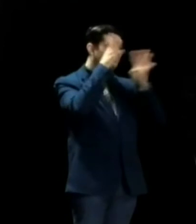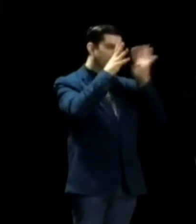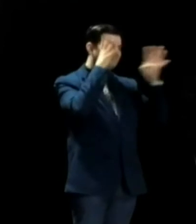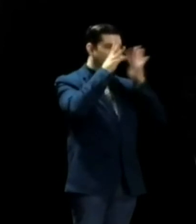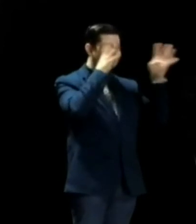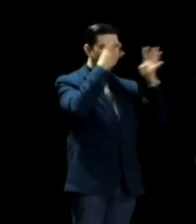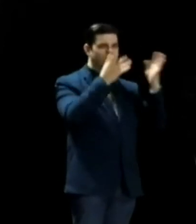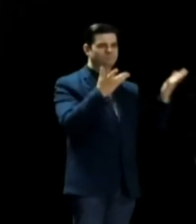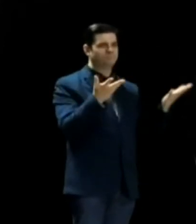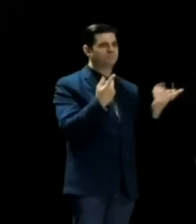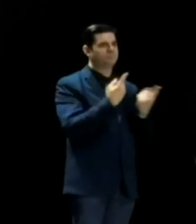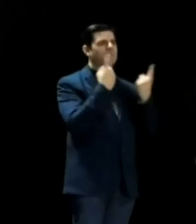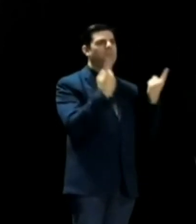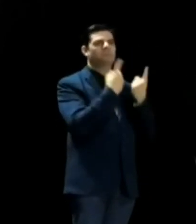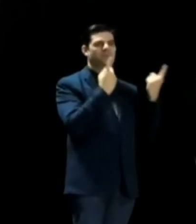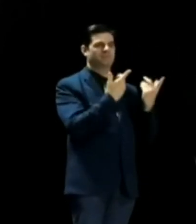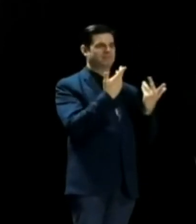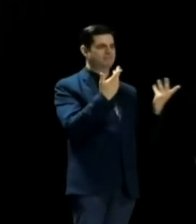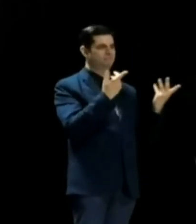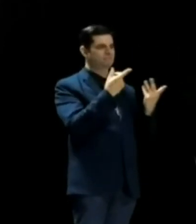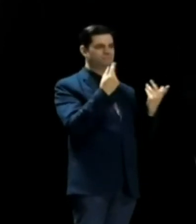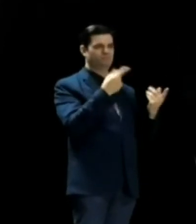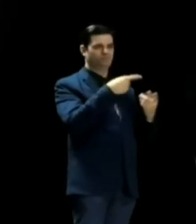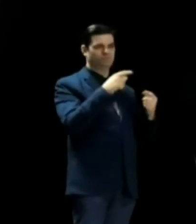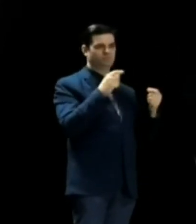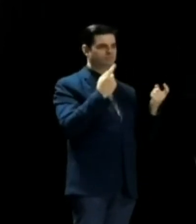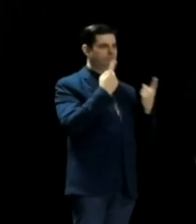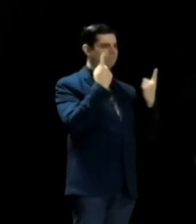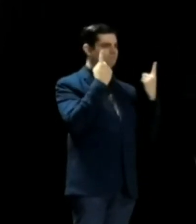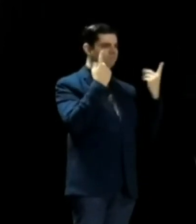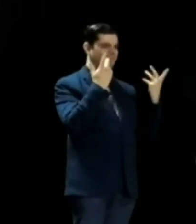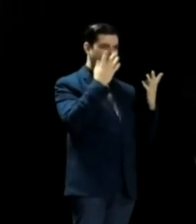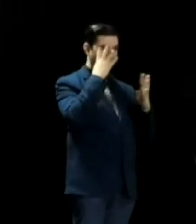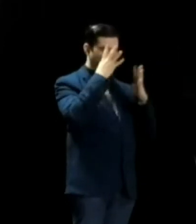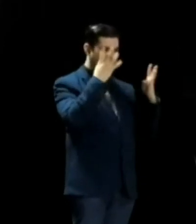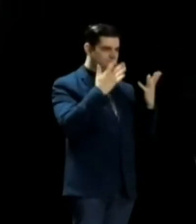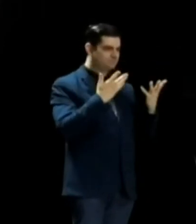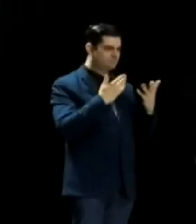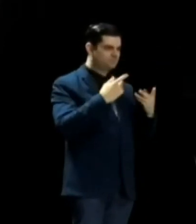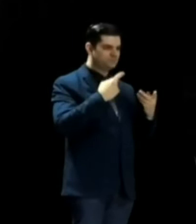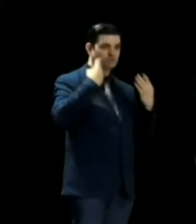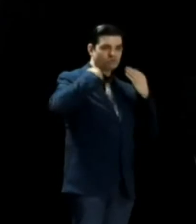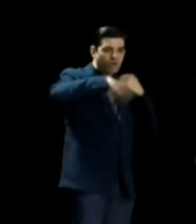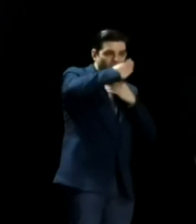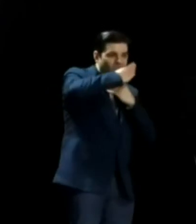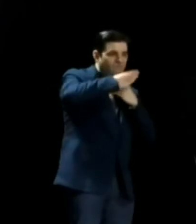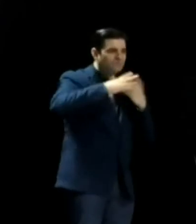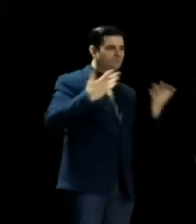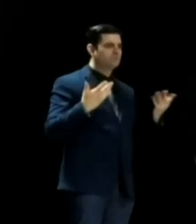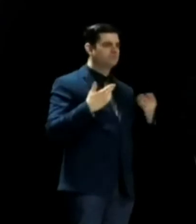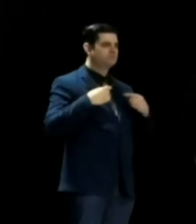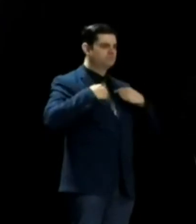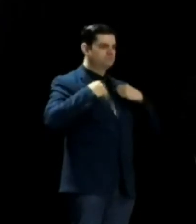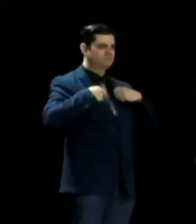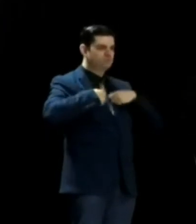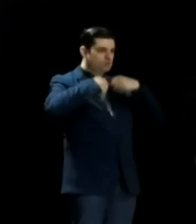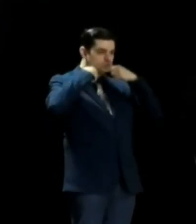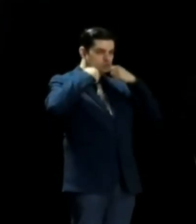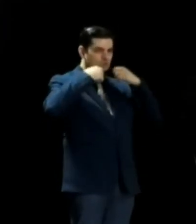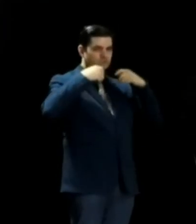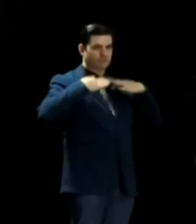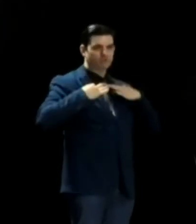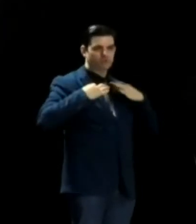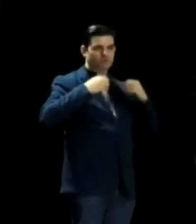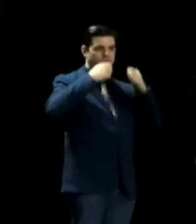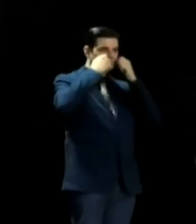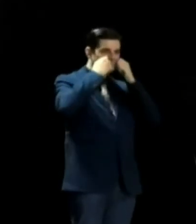you're going to have to do some sort of facial covering to be compliant with the governor's order now. So whether it's a scarf